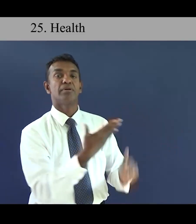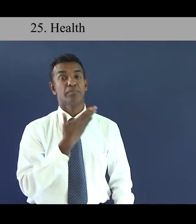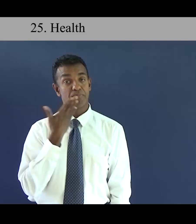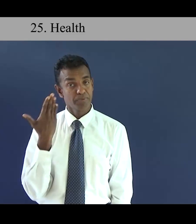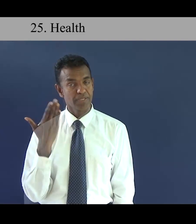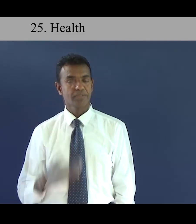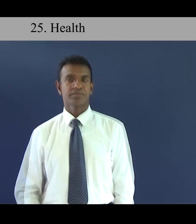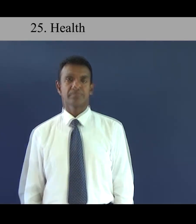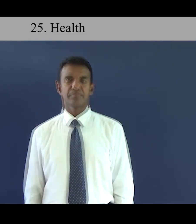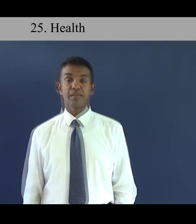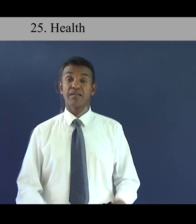live.